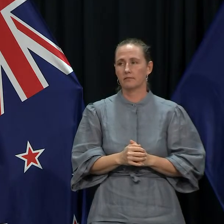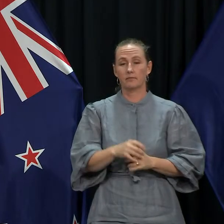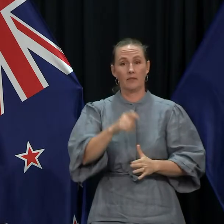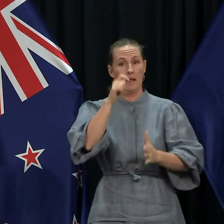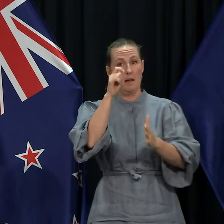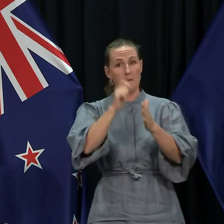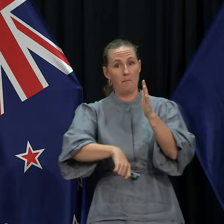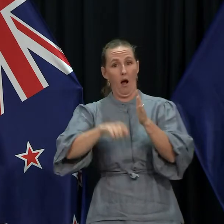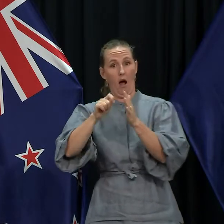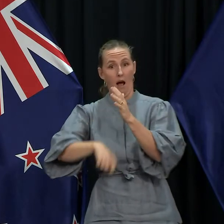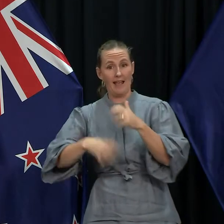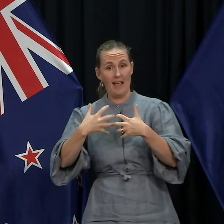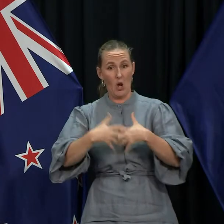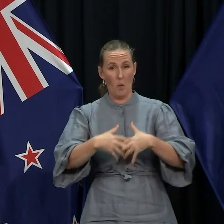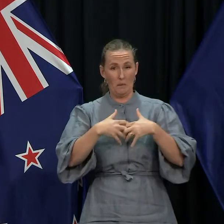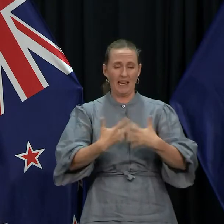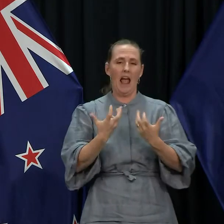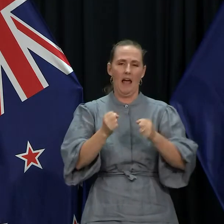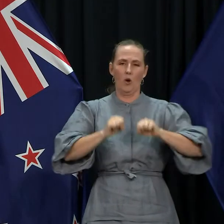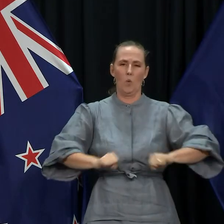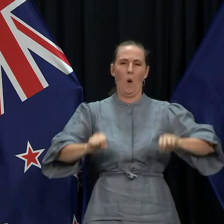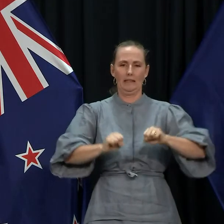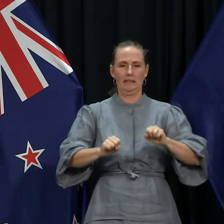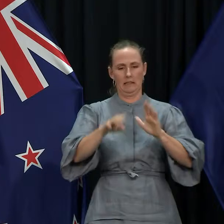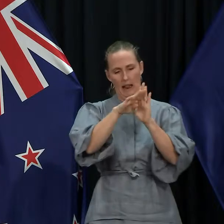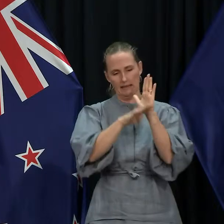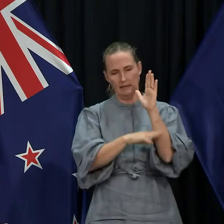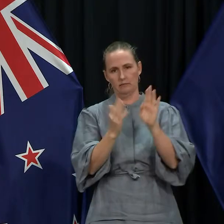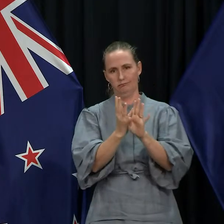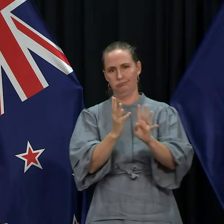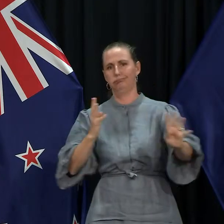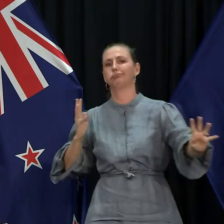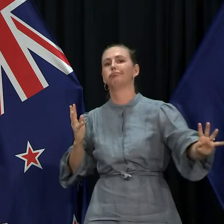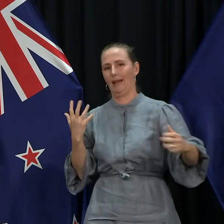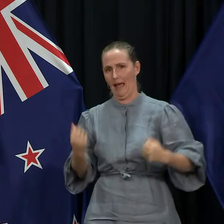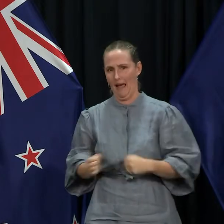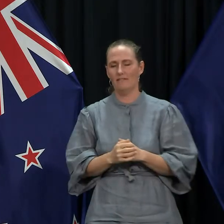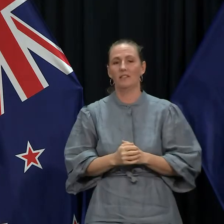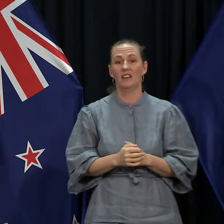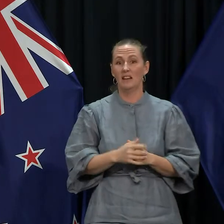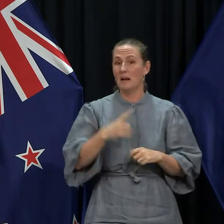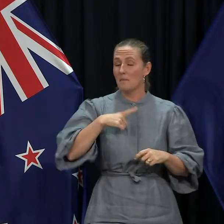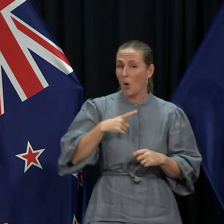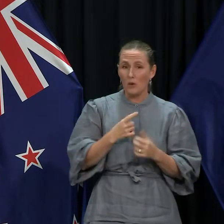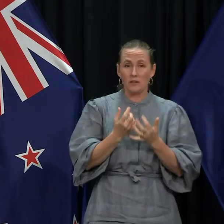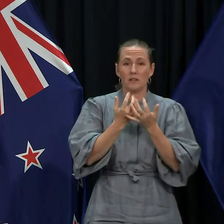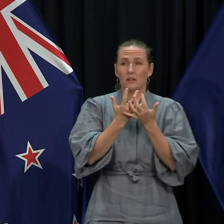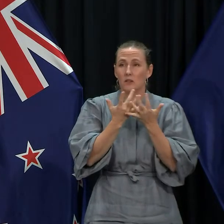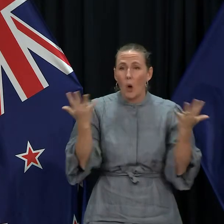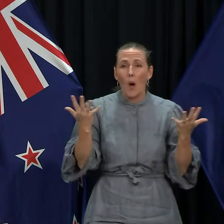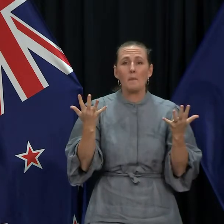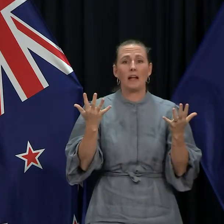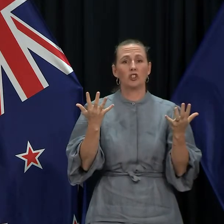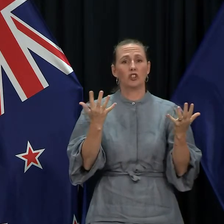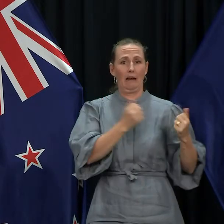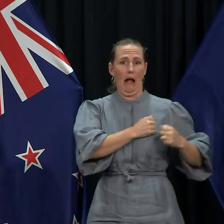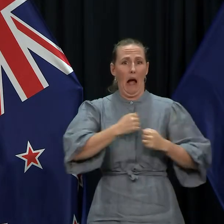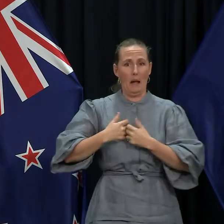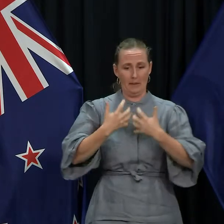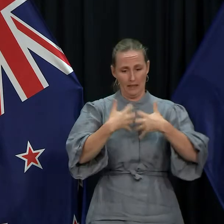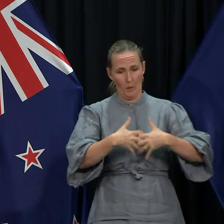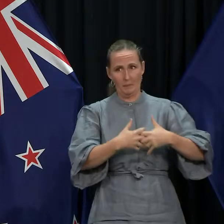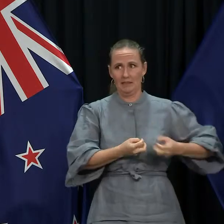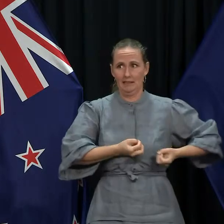wait list of not months, but in some cases years, because so much military aid has been purchased and provided to Ukraine.